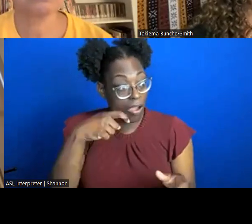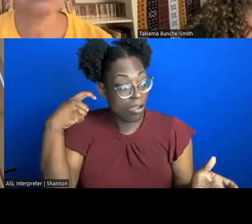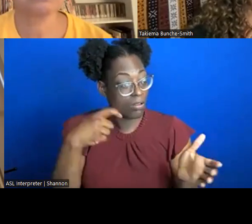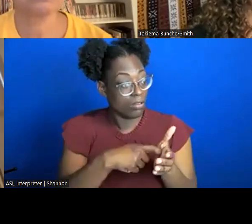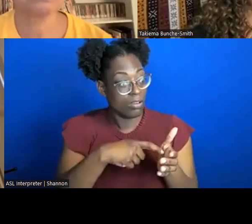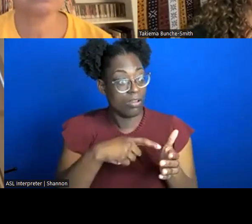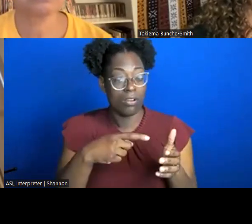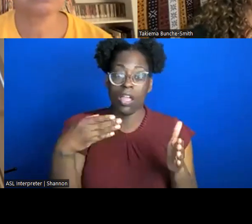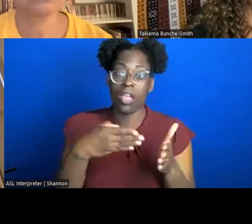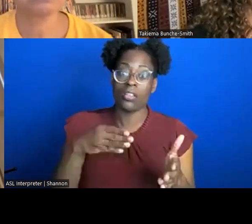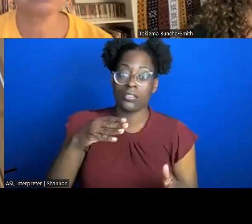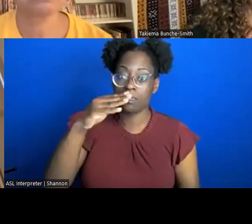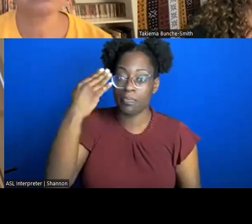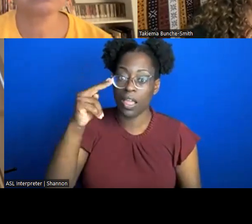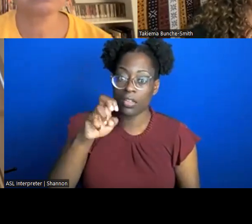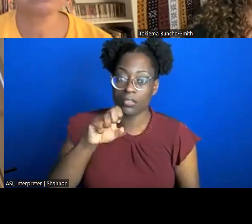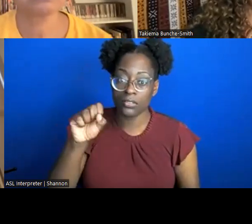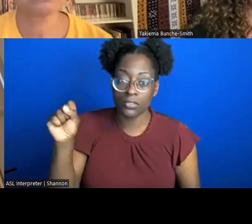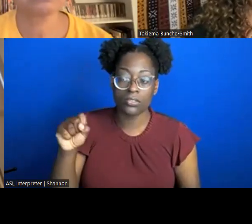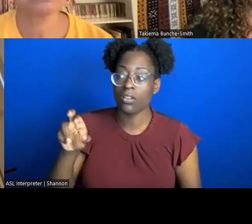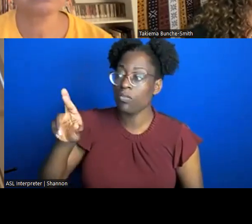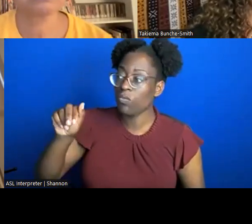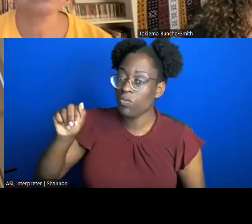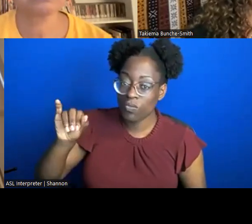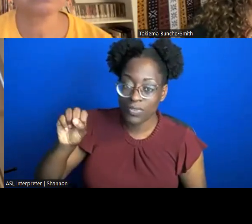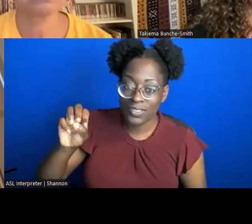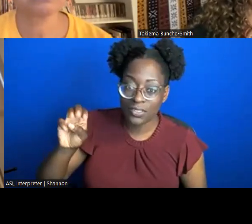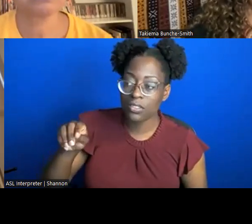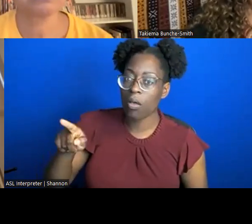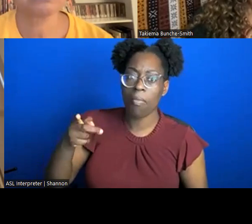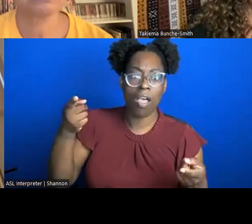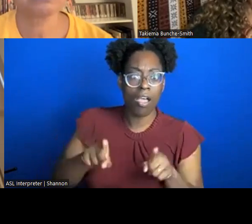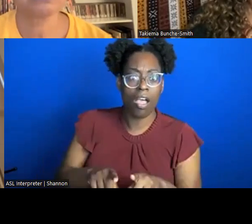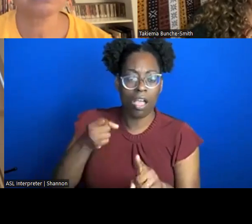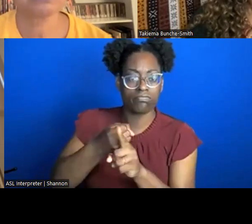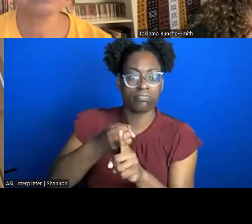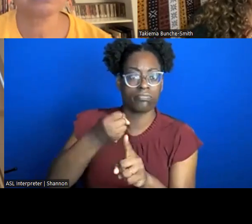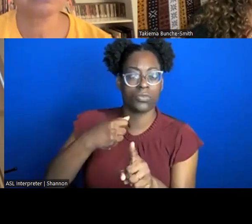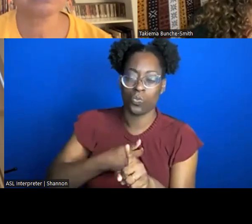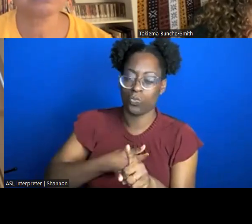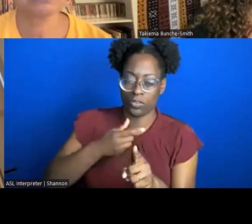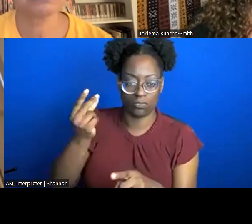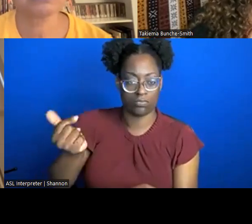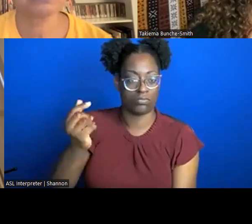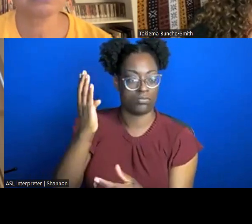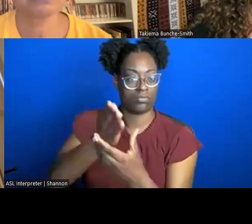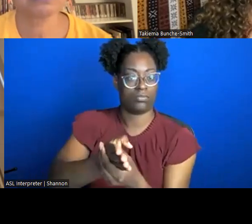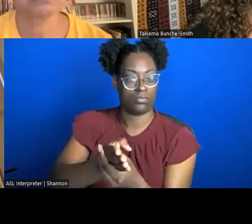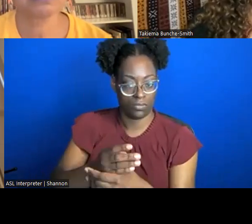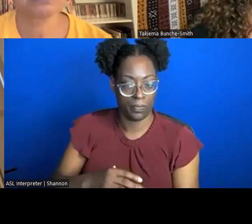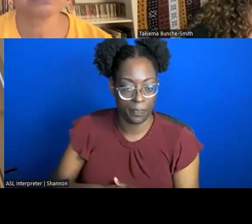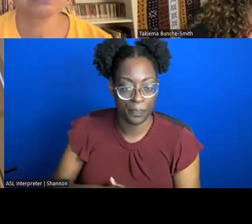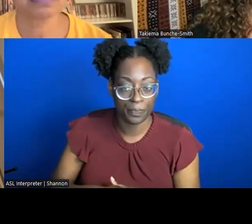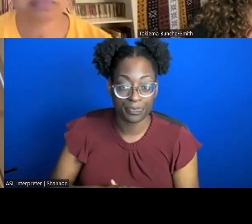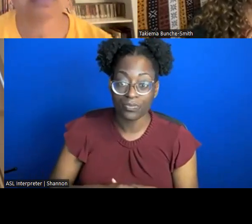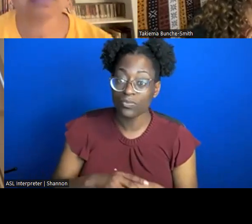because I also think, and I try to remind folks, childcare and early childhood is a